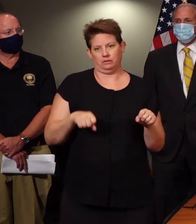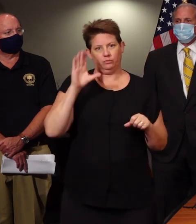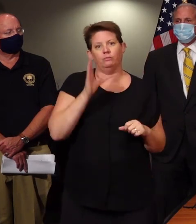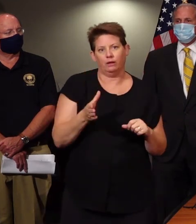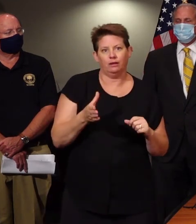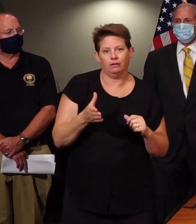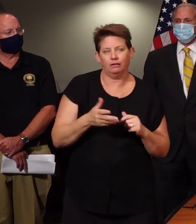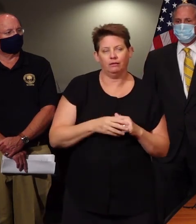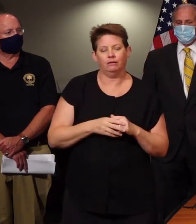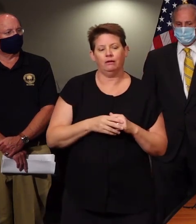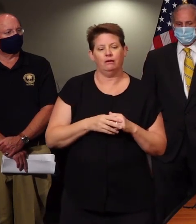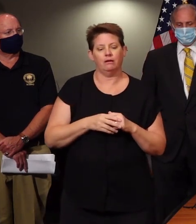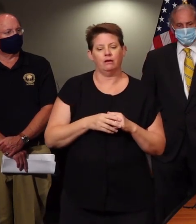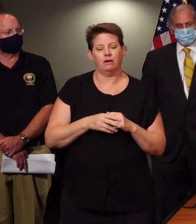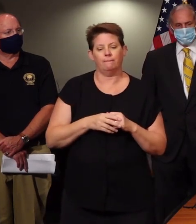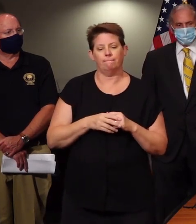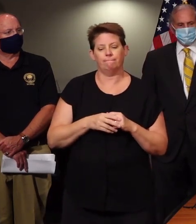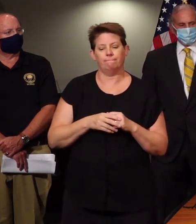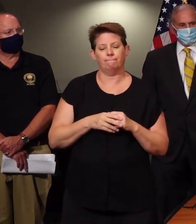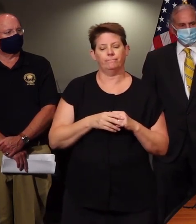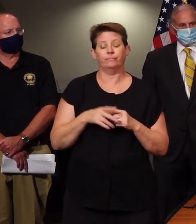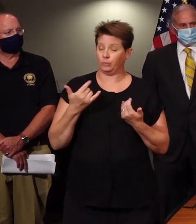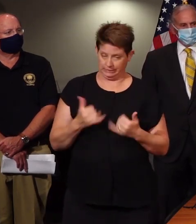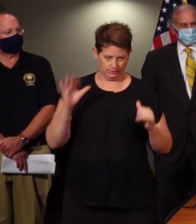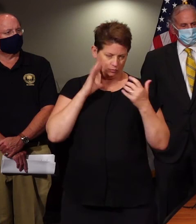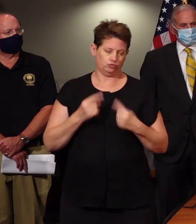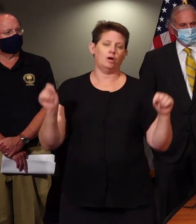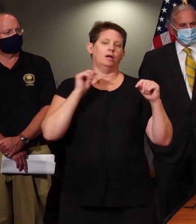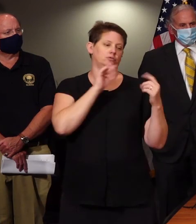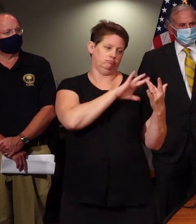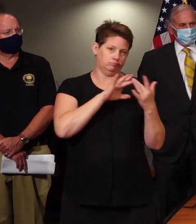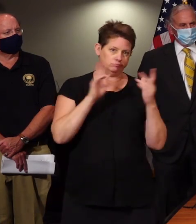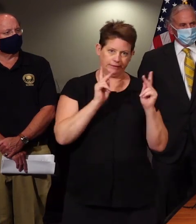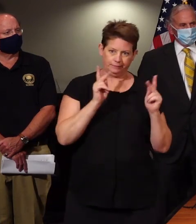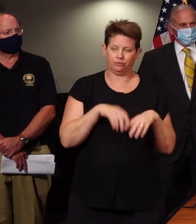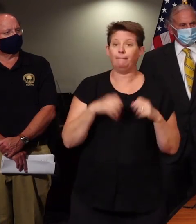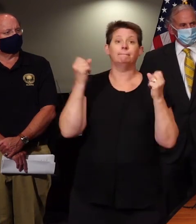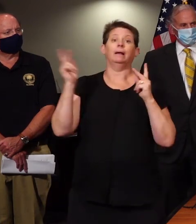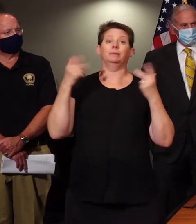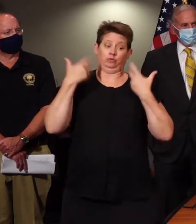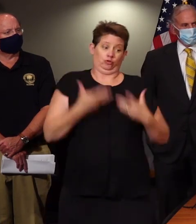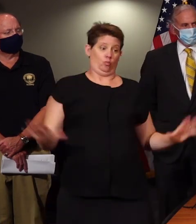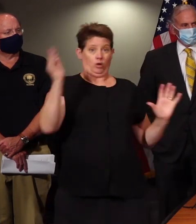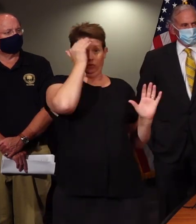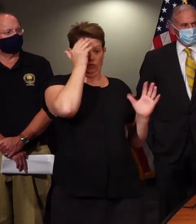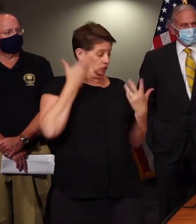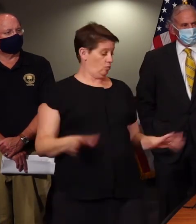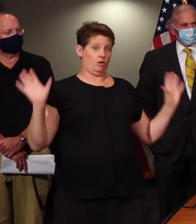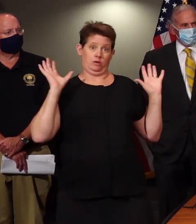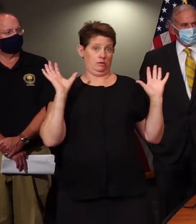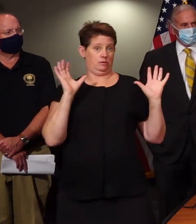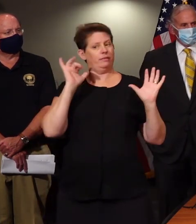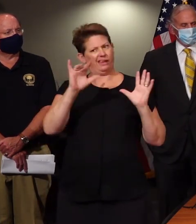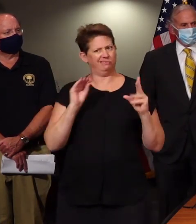to try and notify the close contacts. Many people don't want to be notified. That makes that more